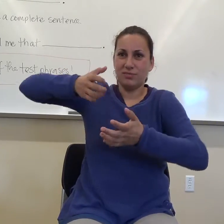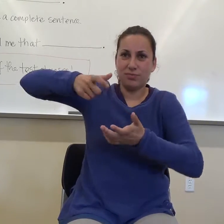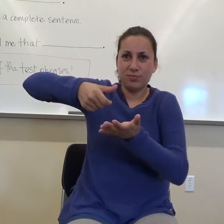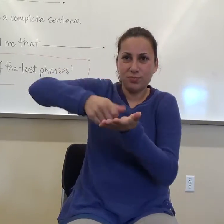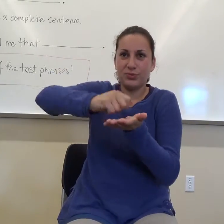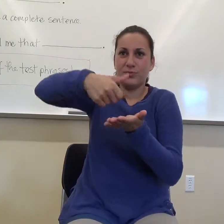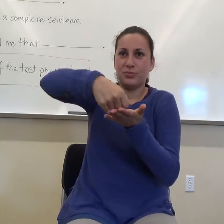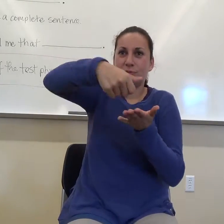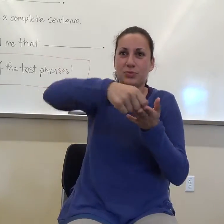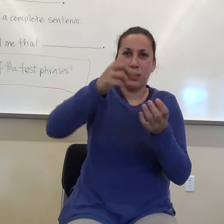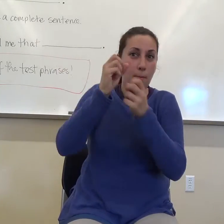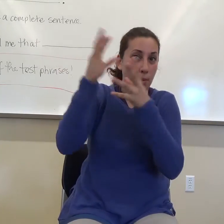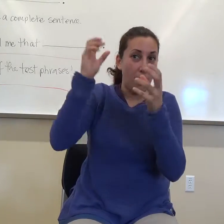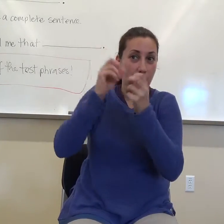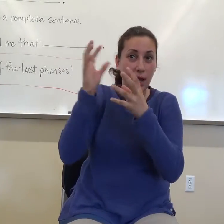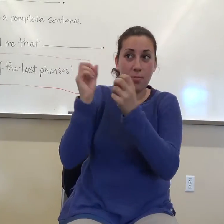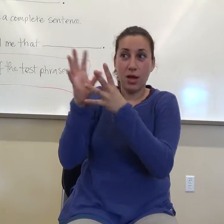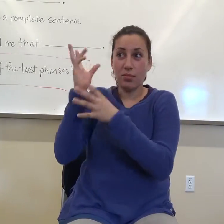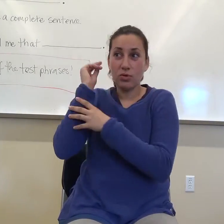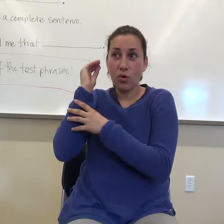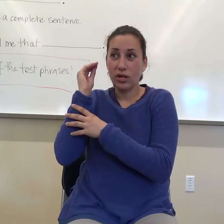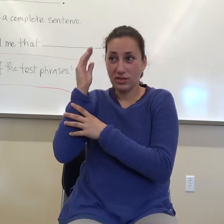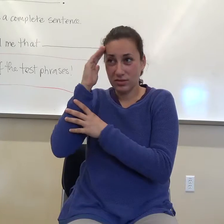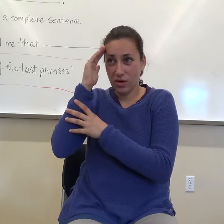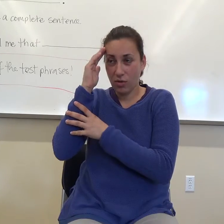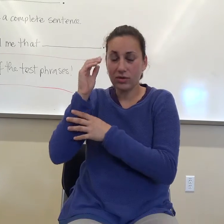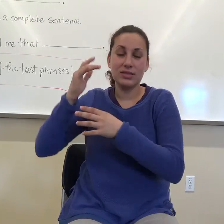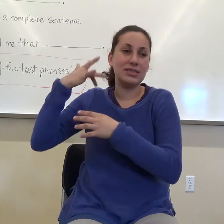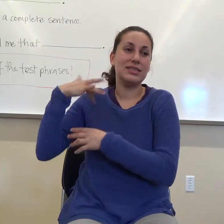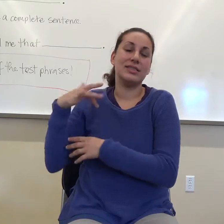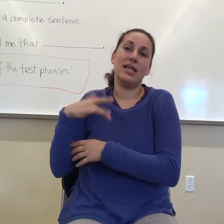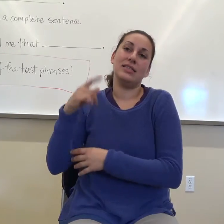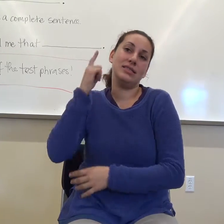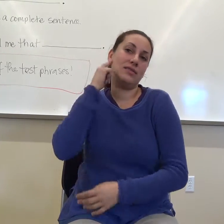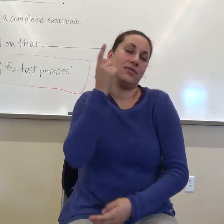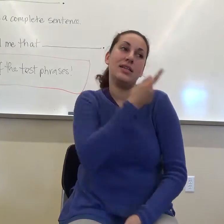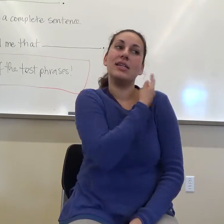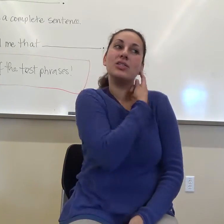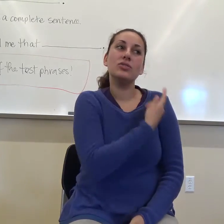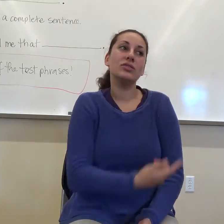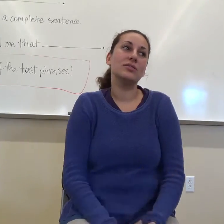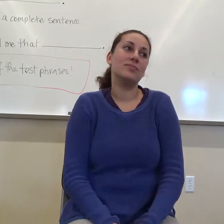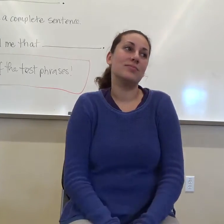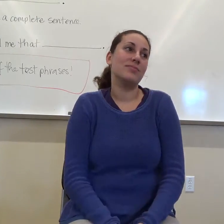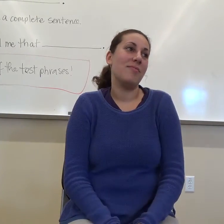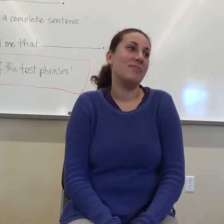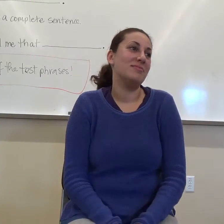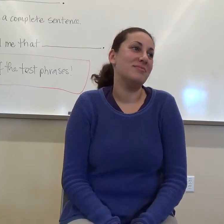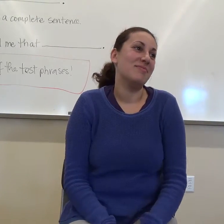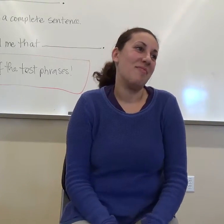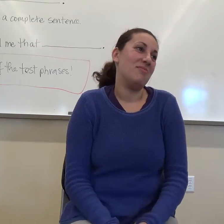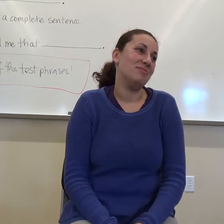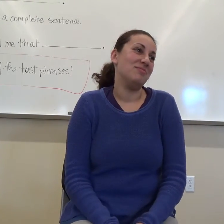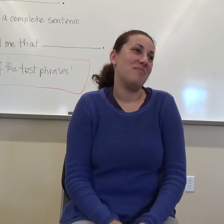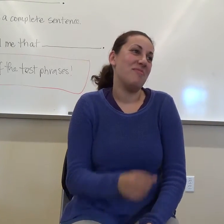acoustics? It's the same word, yeah, it's the same root, acoustic, the AC, yeah, the acoustic, you're